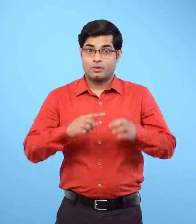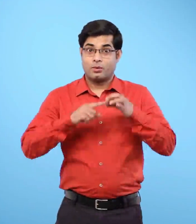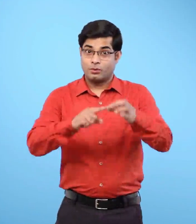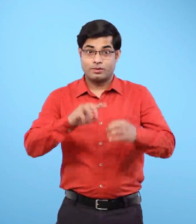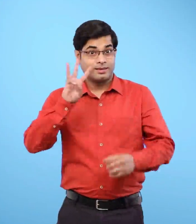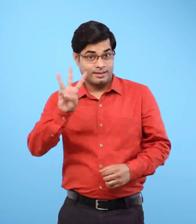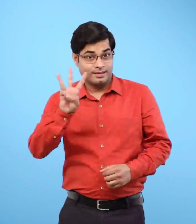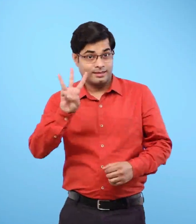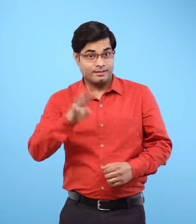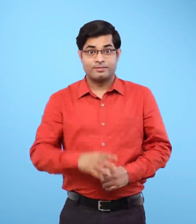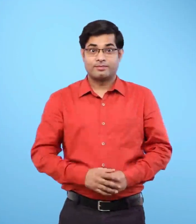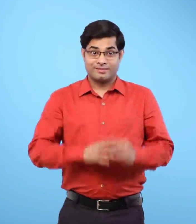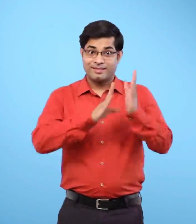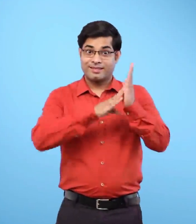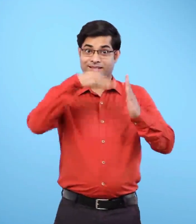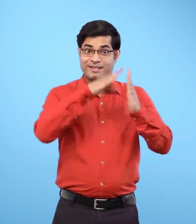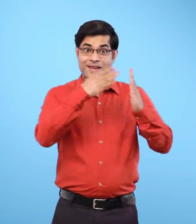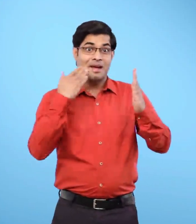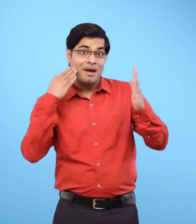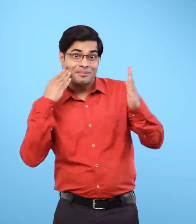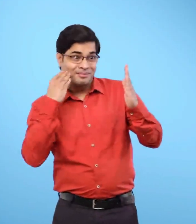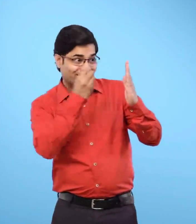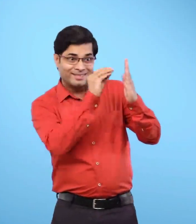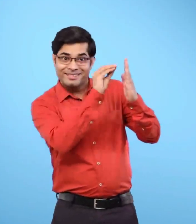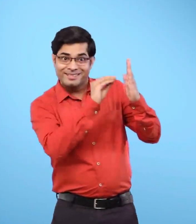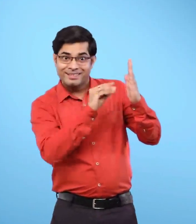Question 3. Look at the calendar to find out.